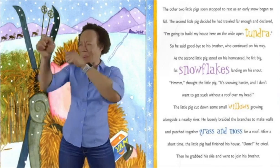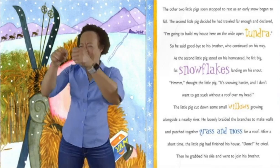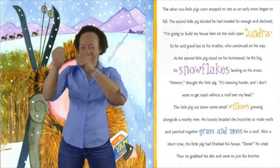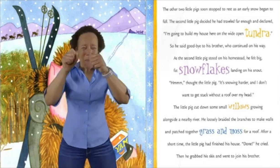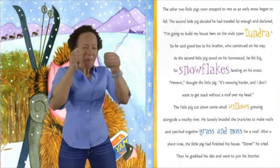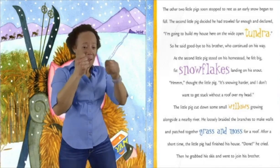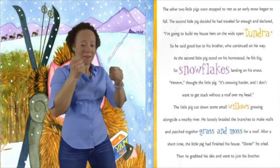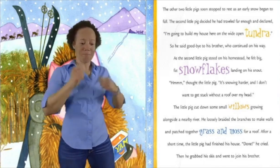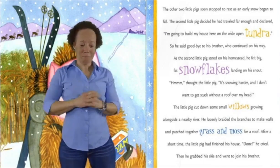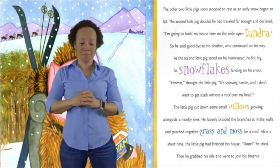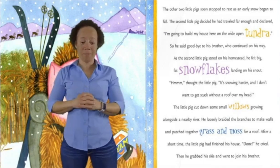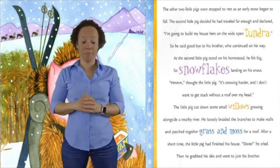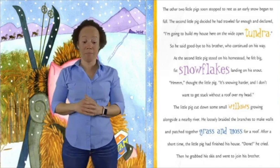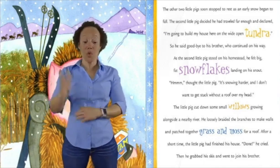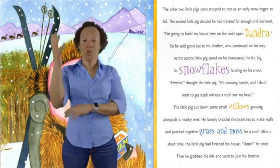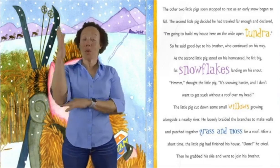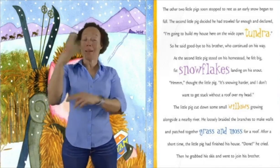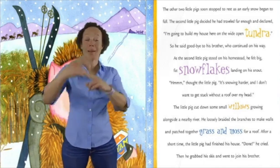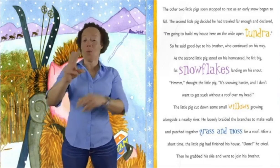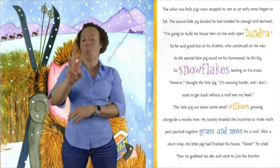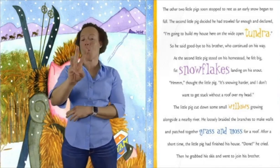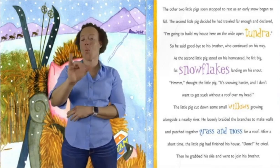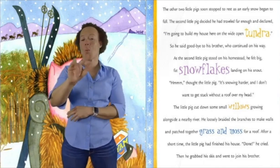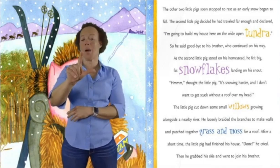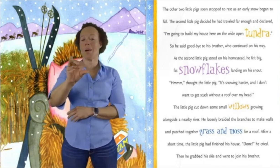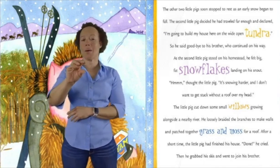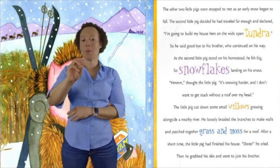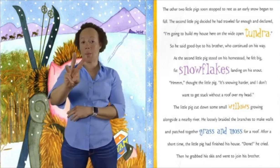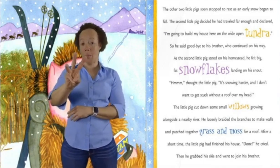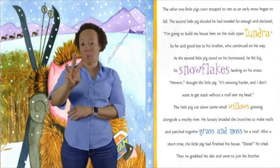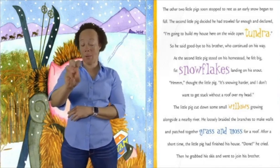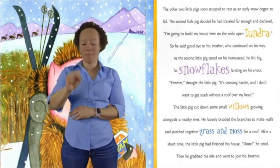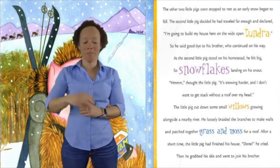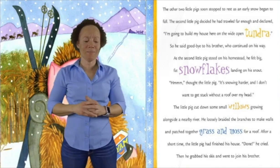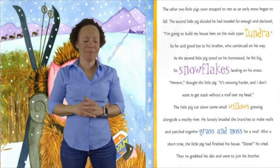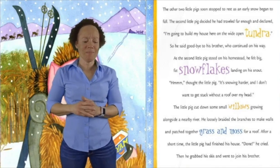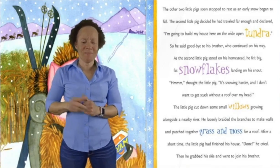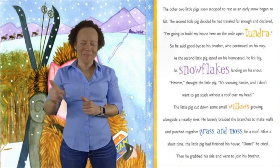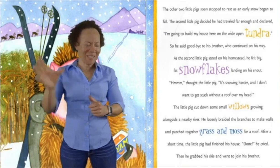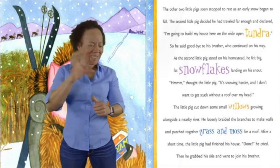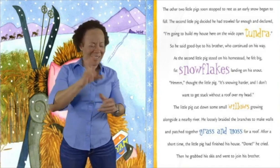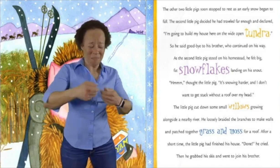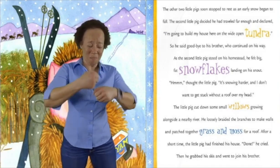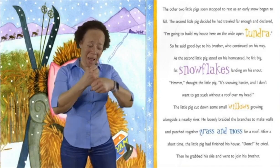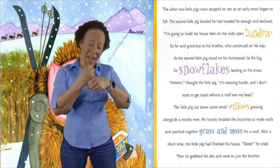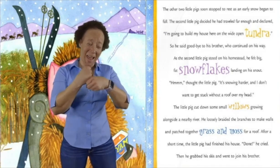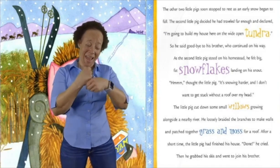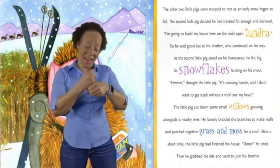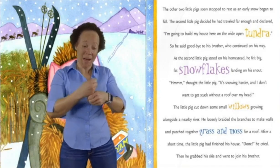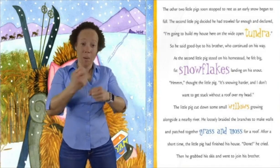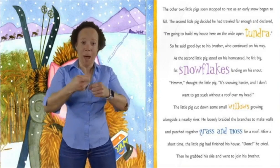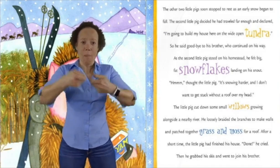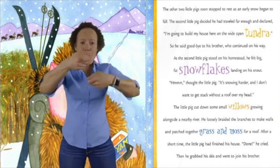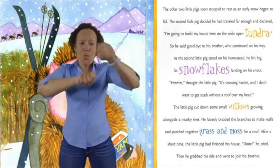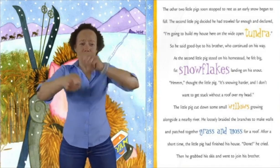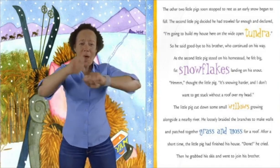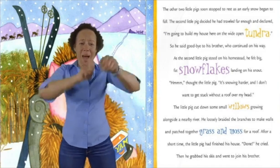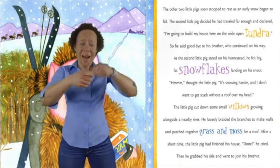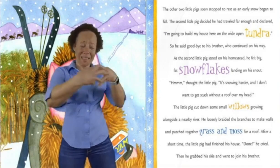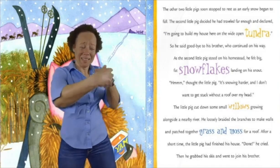Thought the little pig. "It's snowing harder, and I don't want to get stuck without a roof over my head."